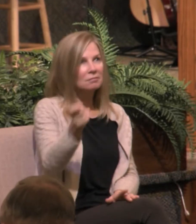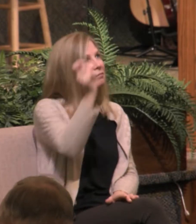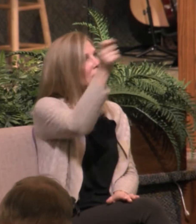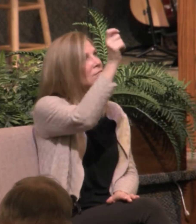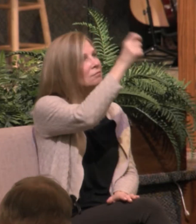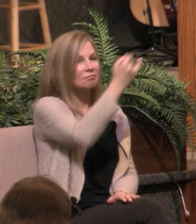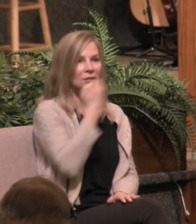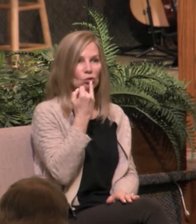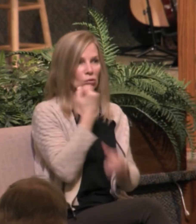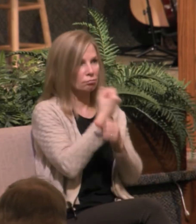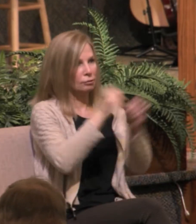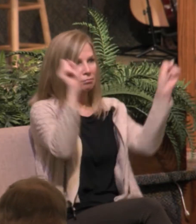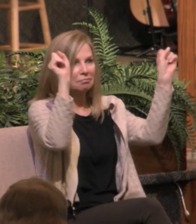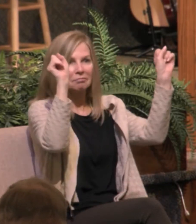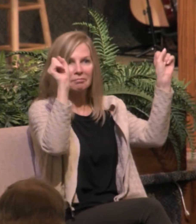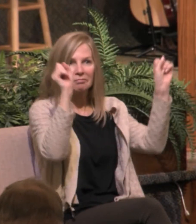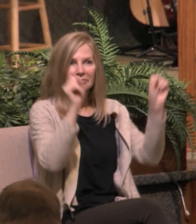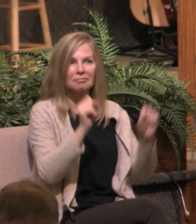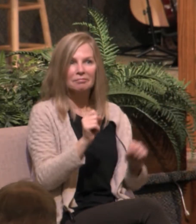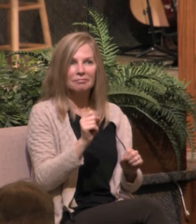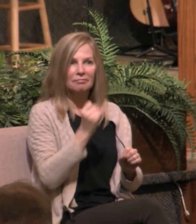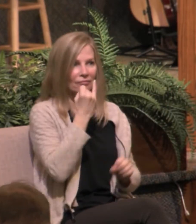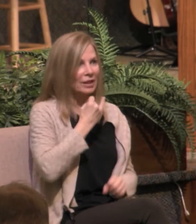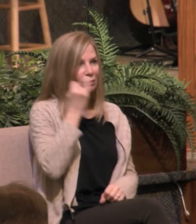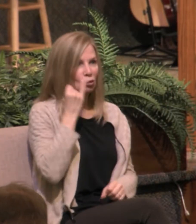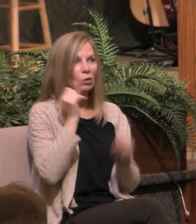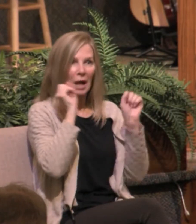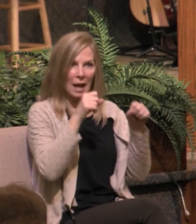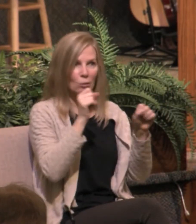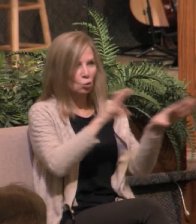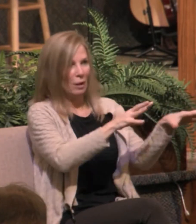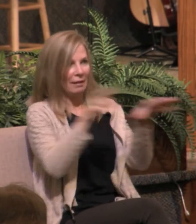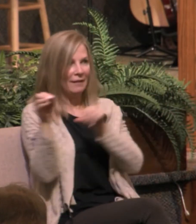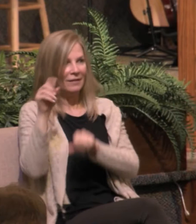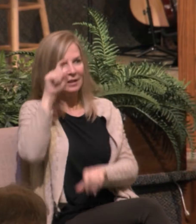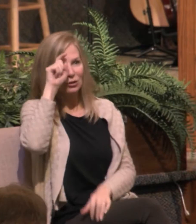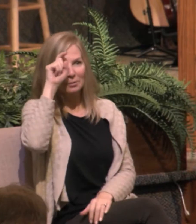Israel was delivered. Israel was able to leave Egypt.